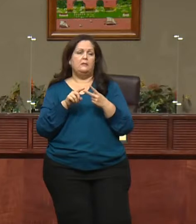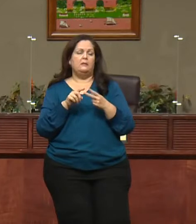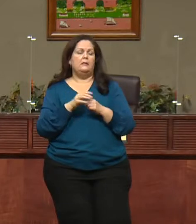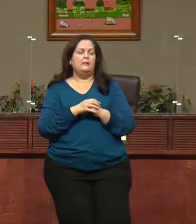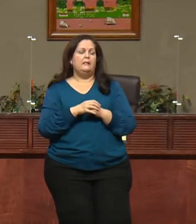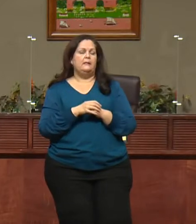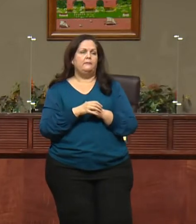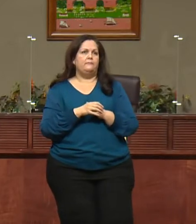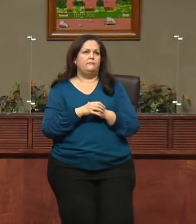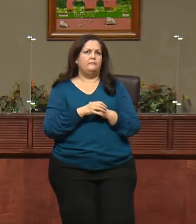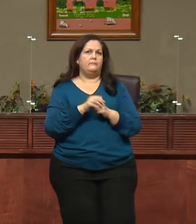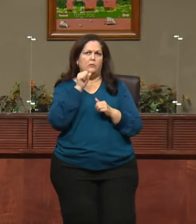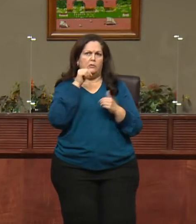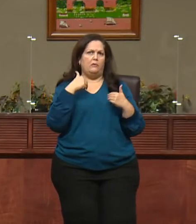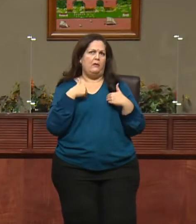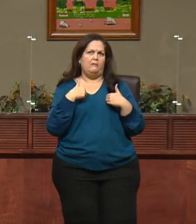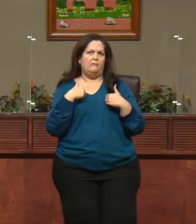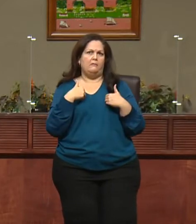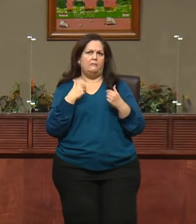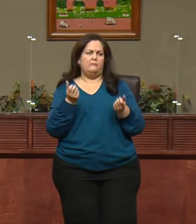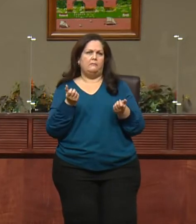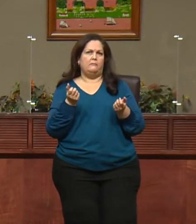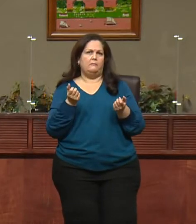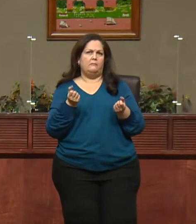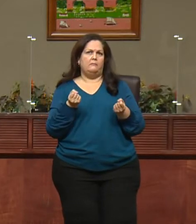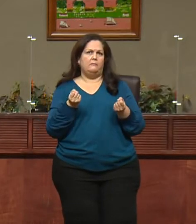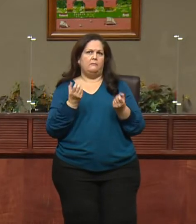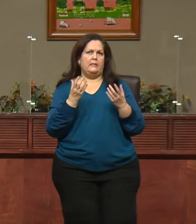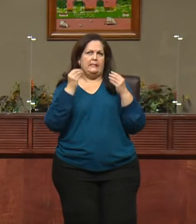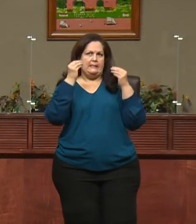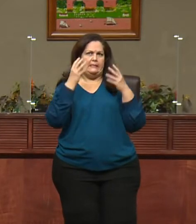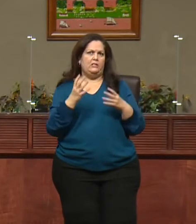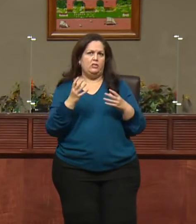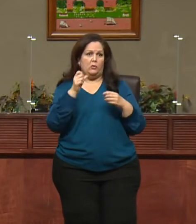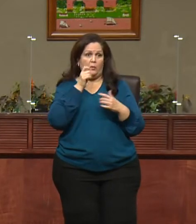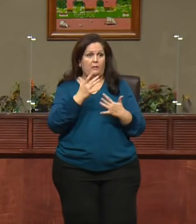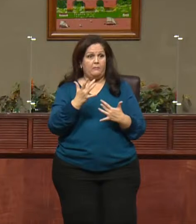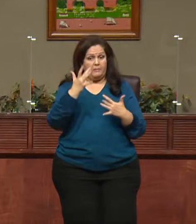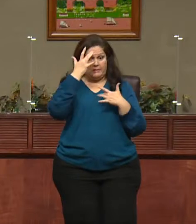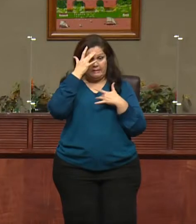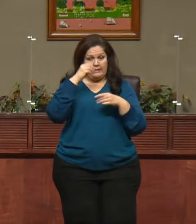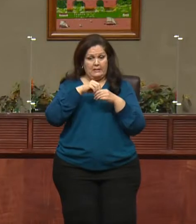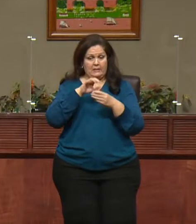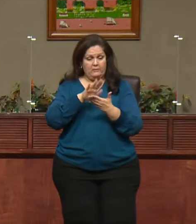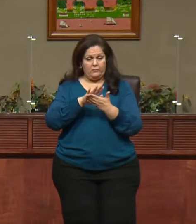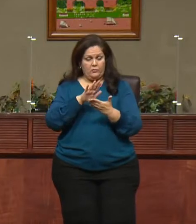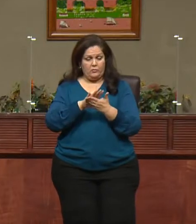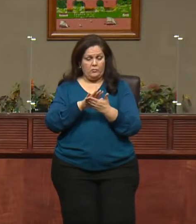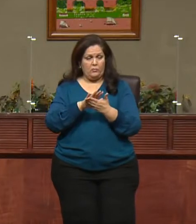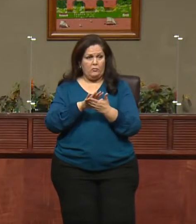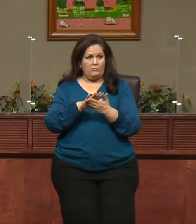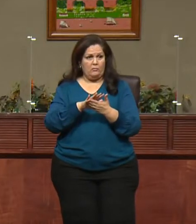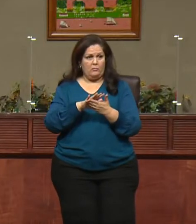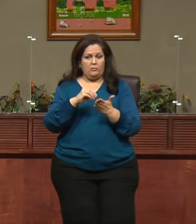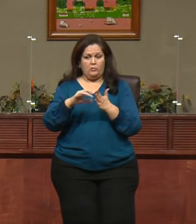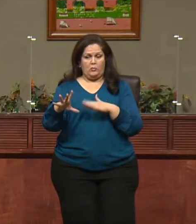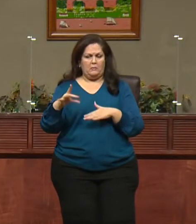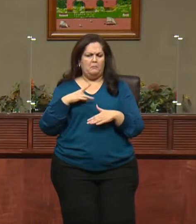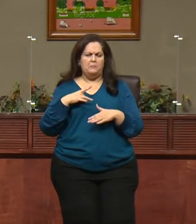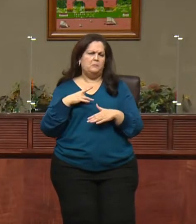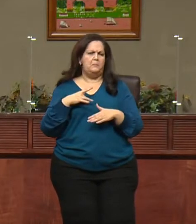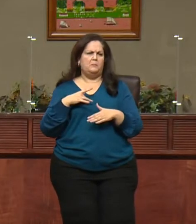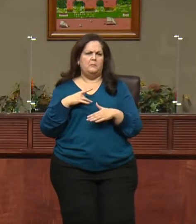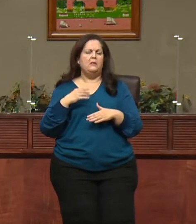have that many teachers that may have acquired infection at the schools or from students, we know that